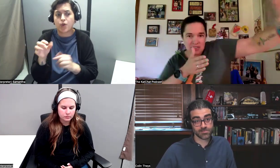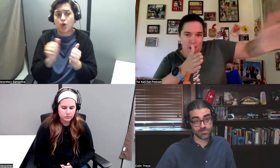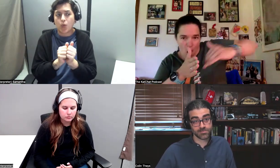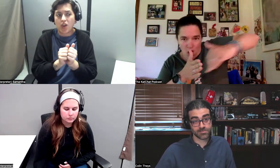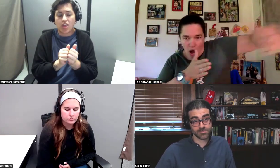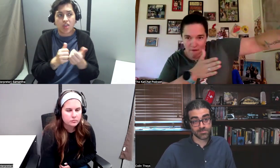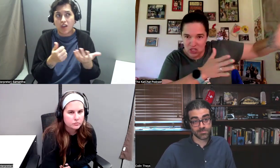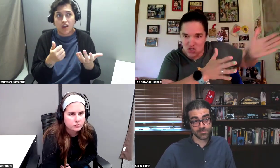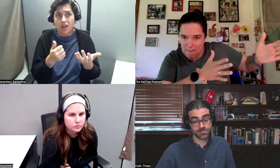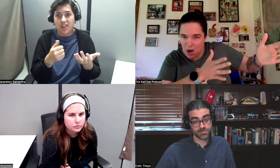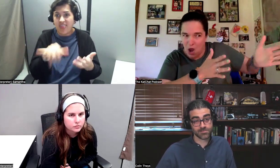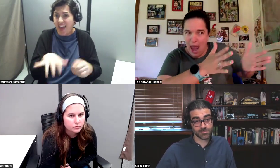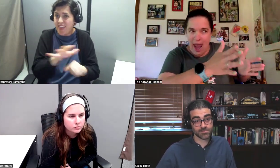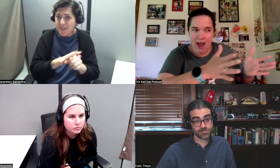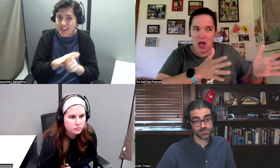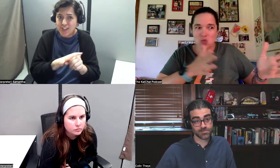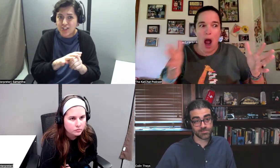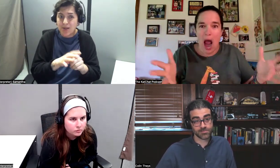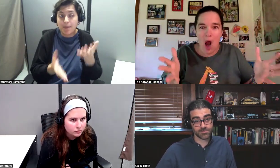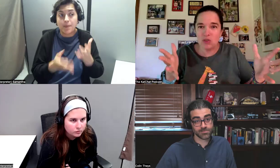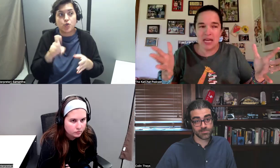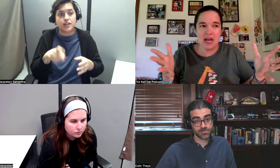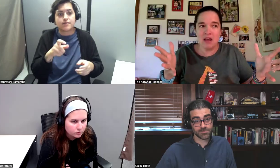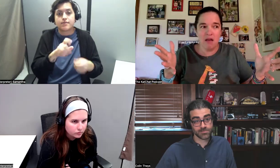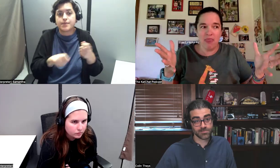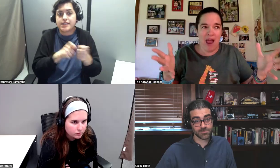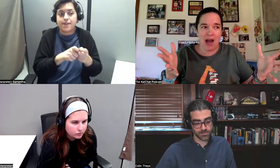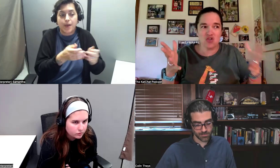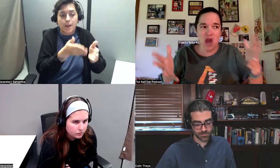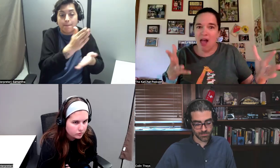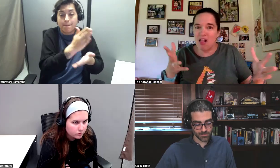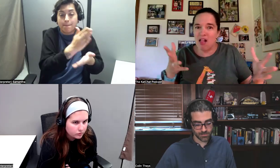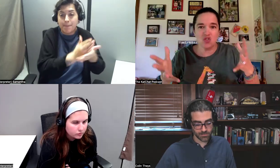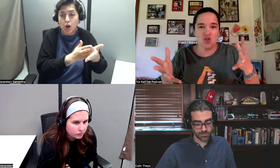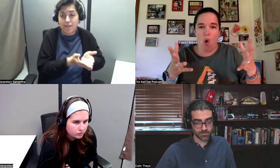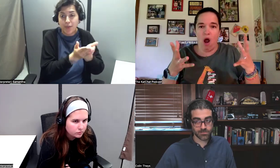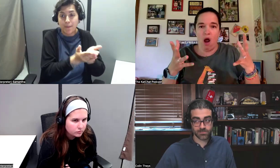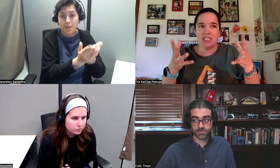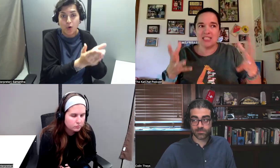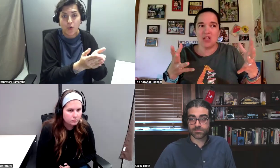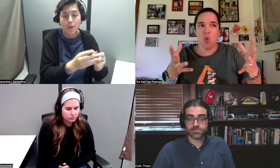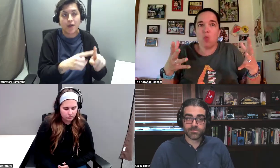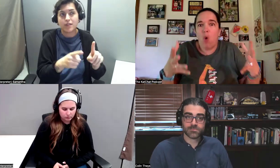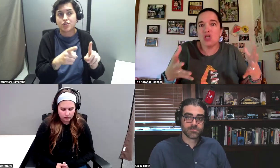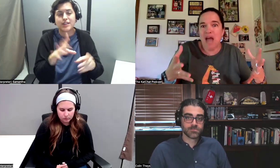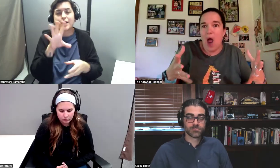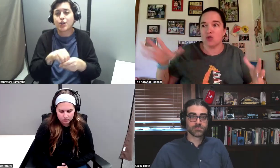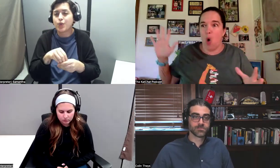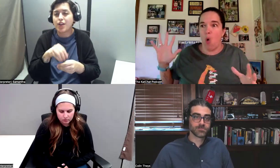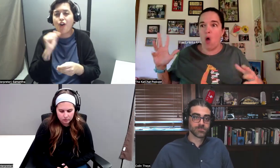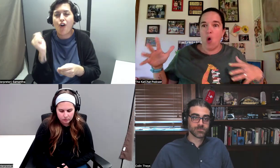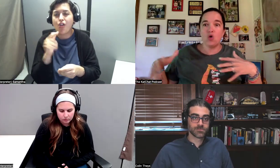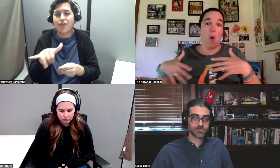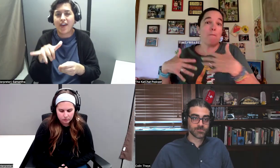need this part of the ship. And so how did that challenge or that was worked